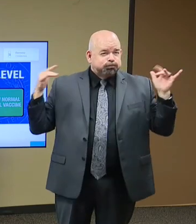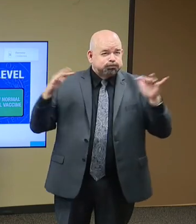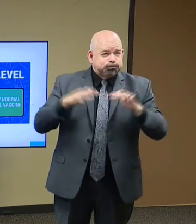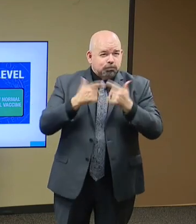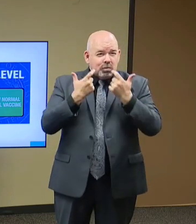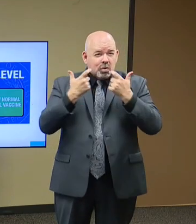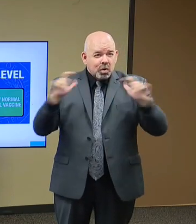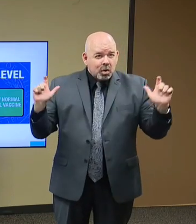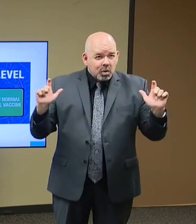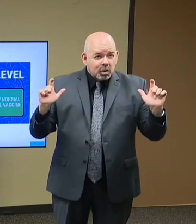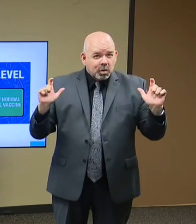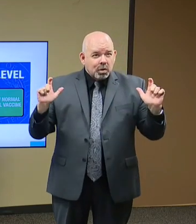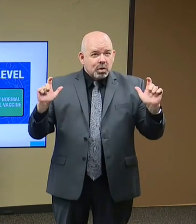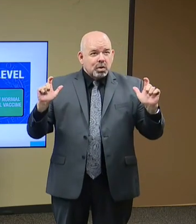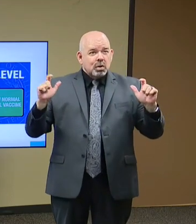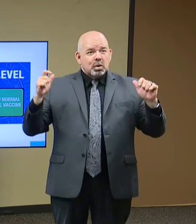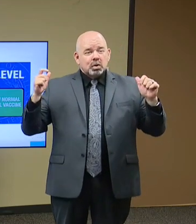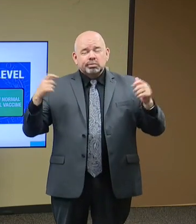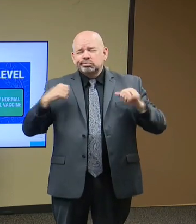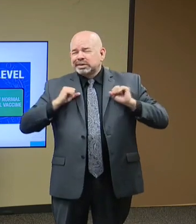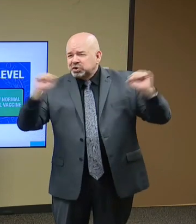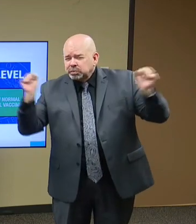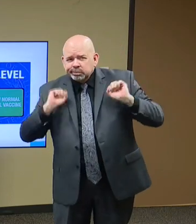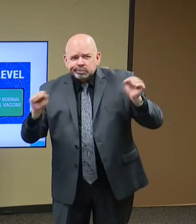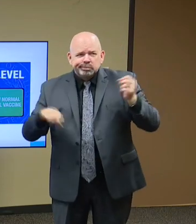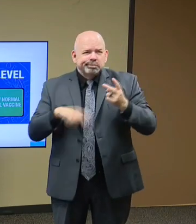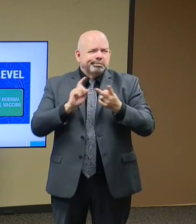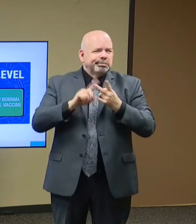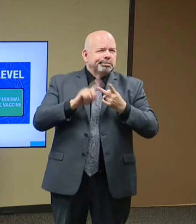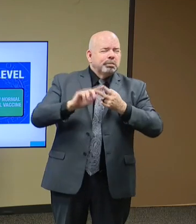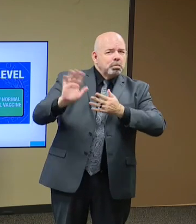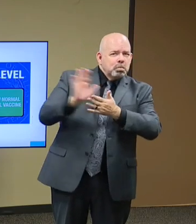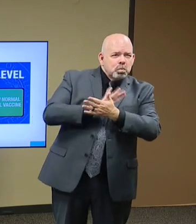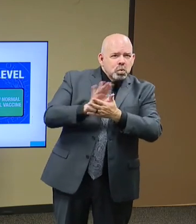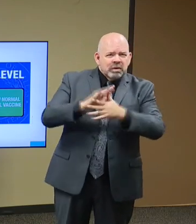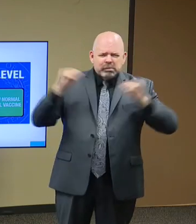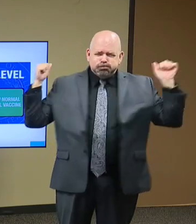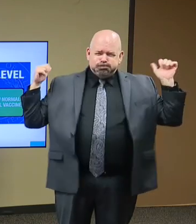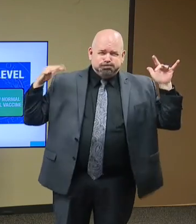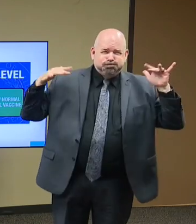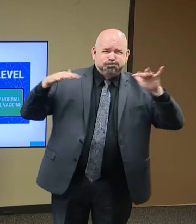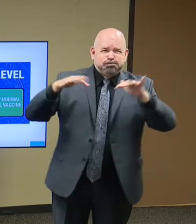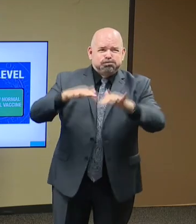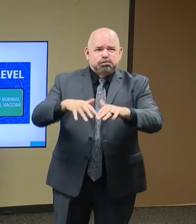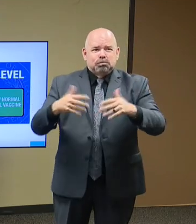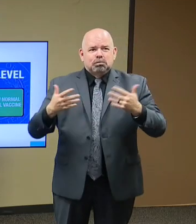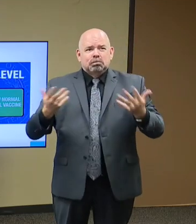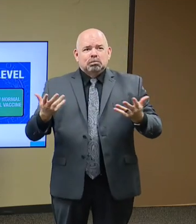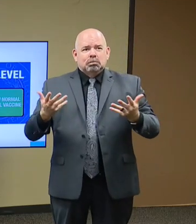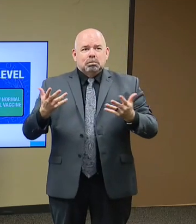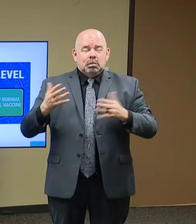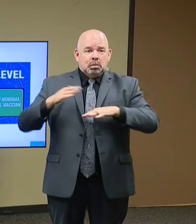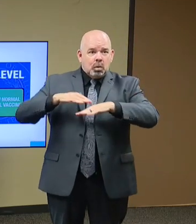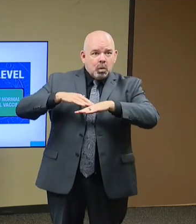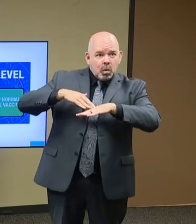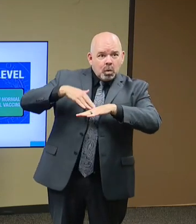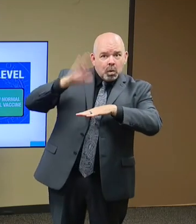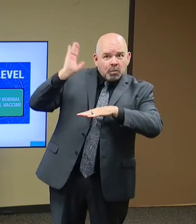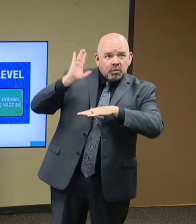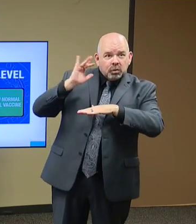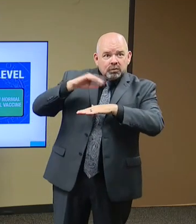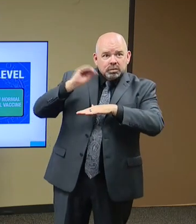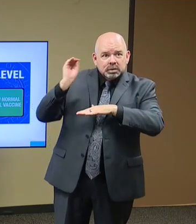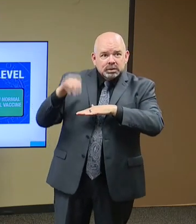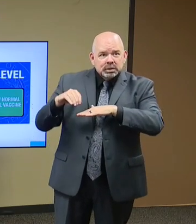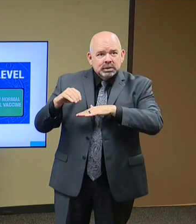any gyms, movie theaters, or indoor settings that are over 25% occupied, and any type of team